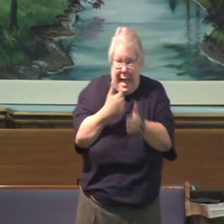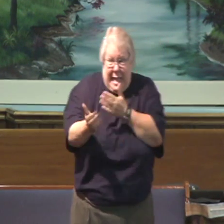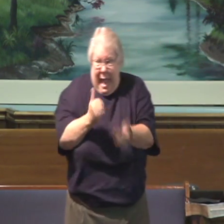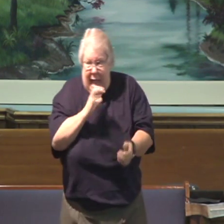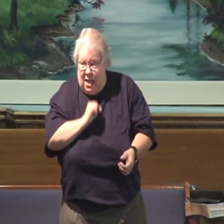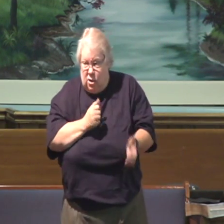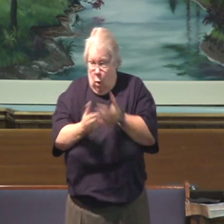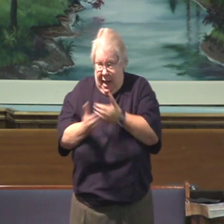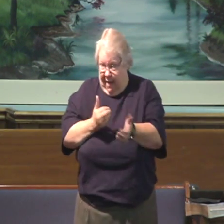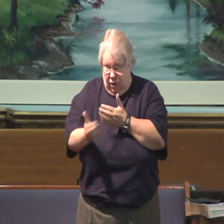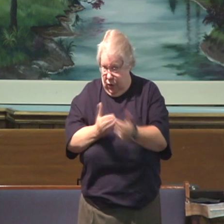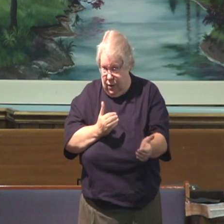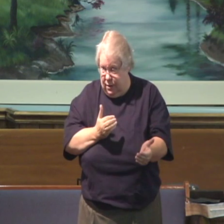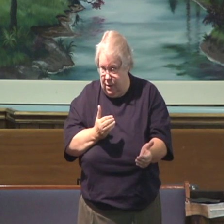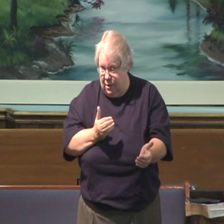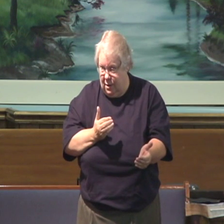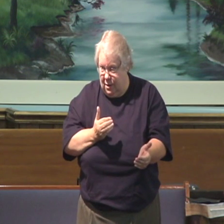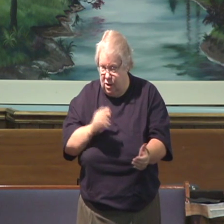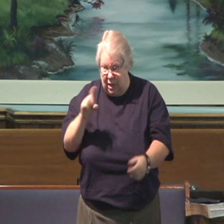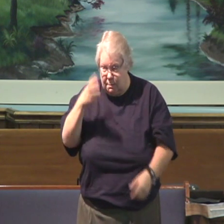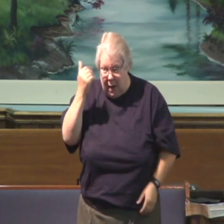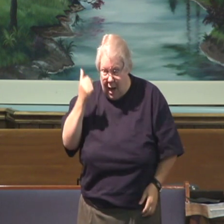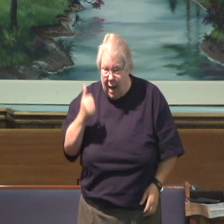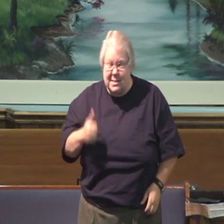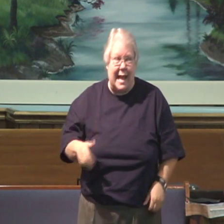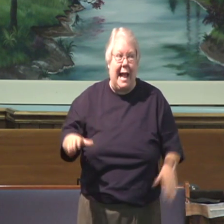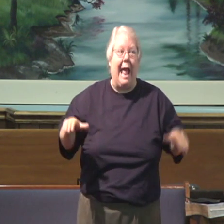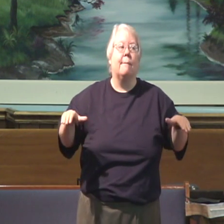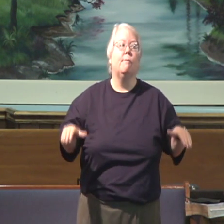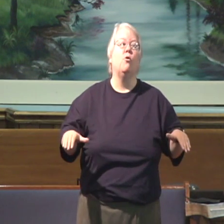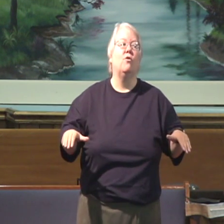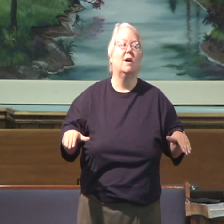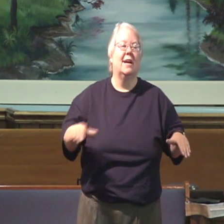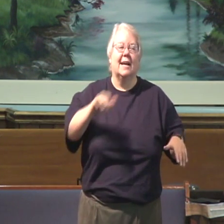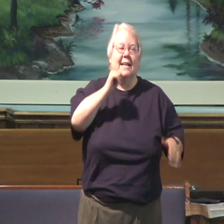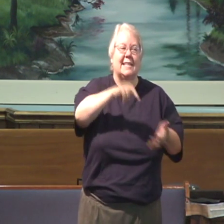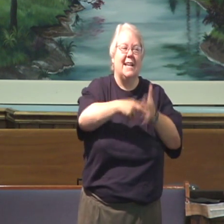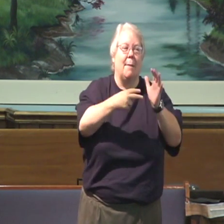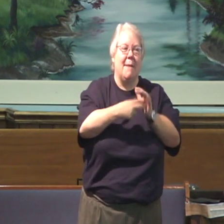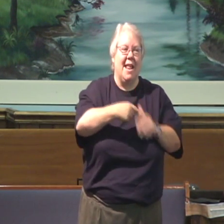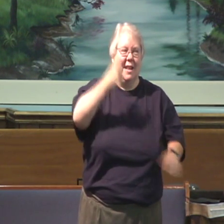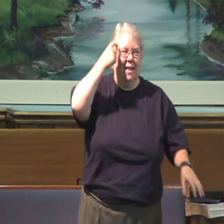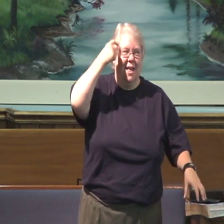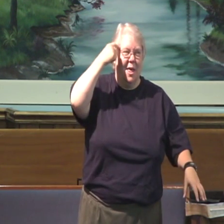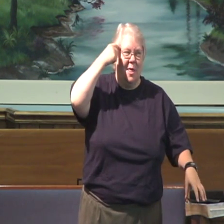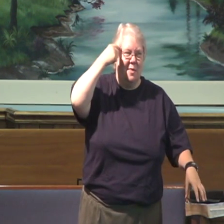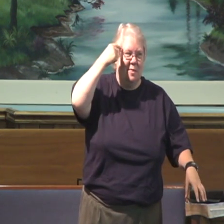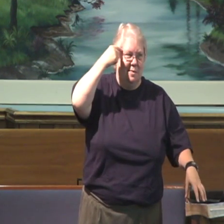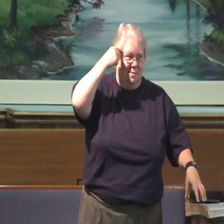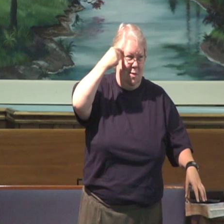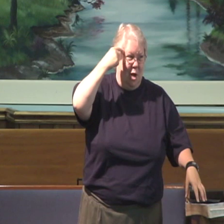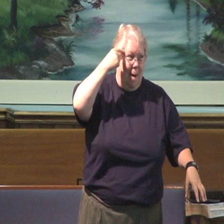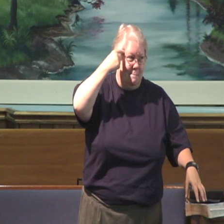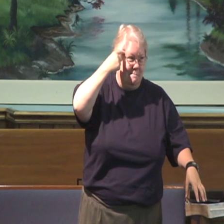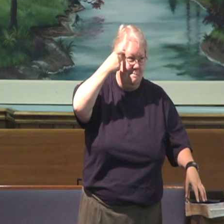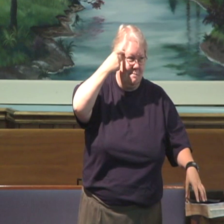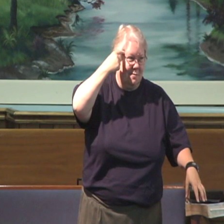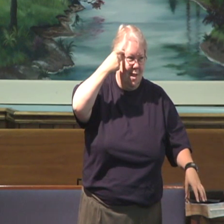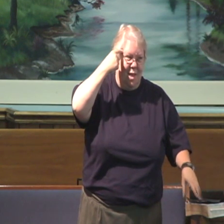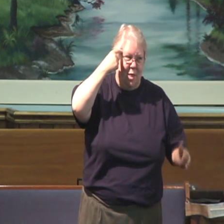any age, whatever. Just because they can't move, does not mean they're dumb.